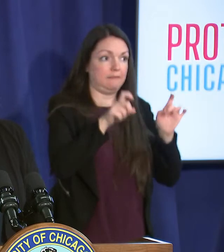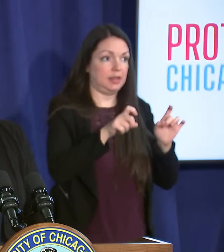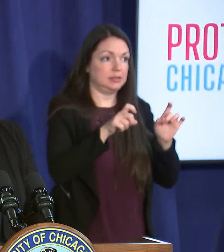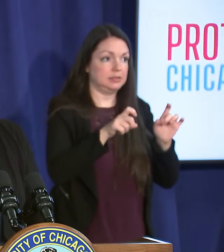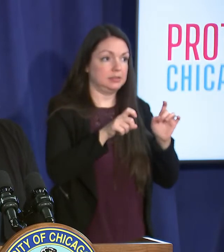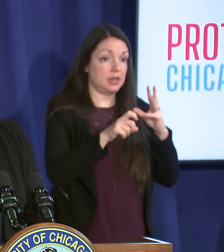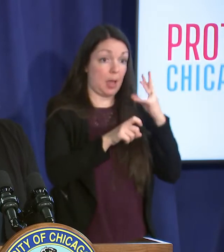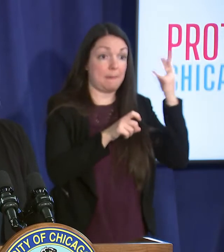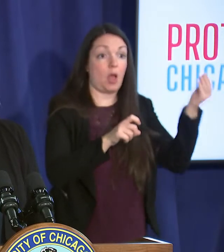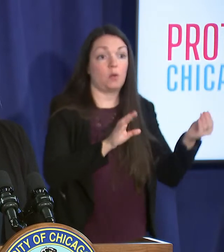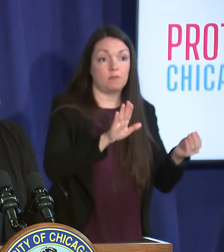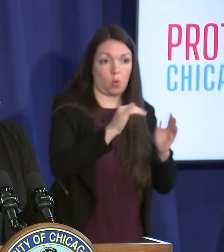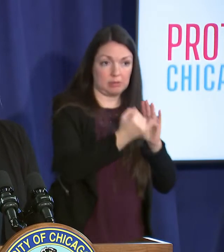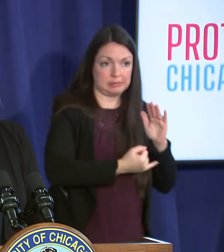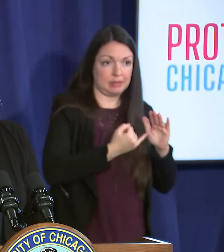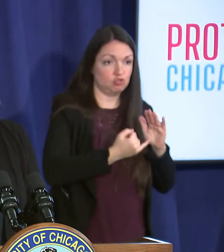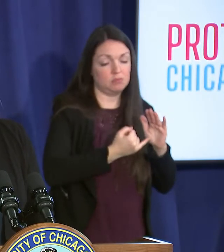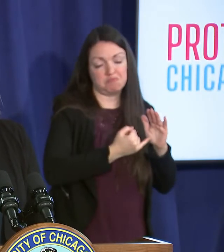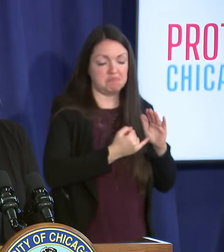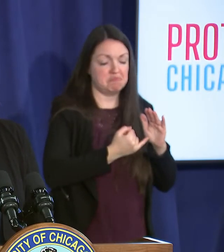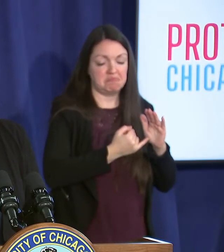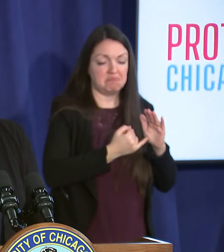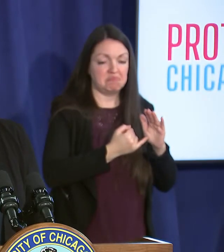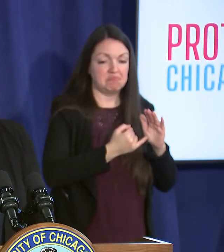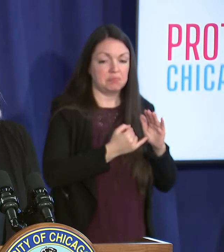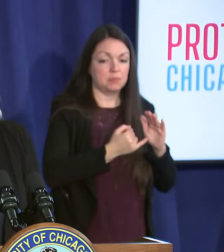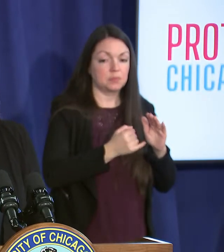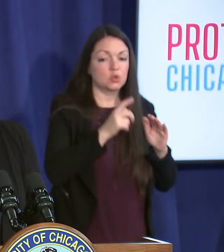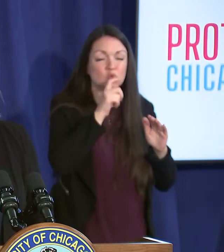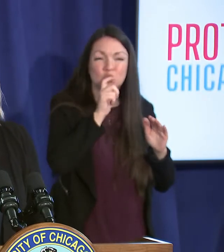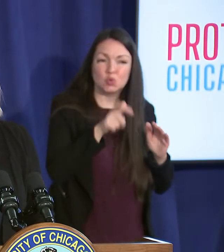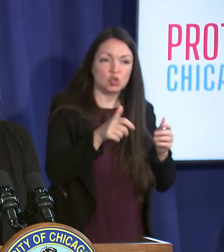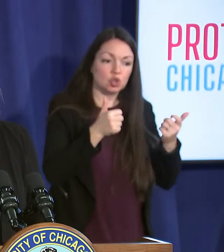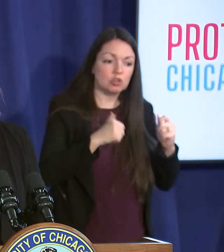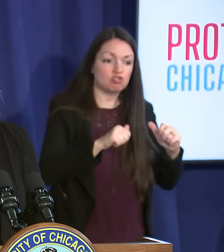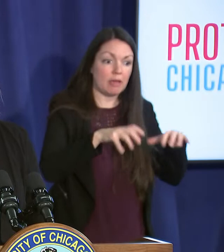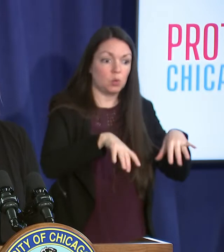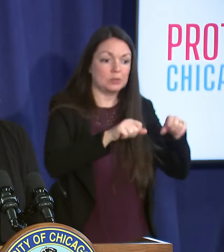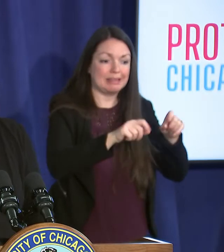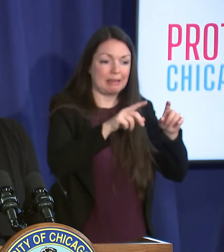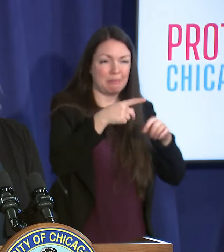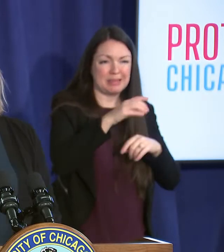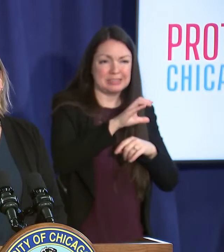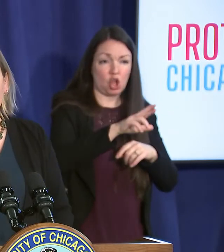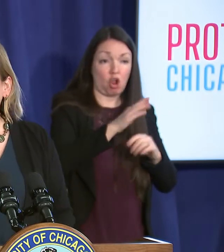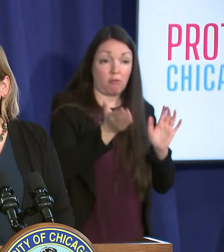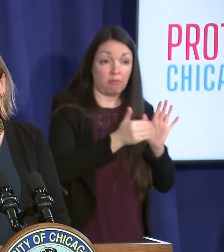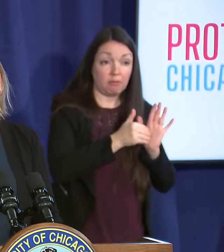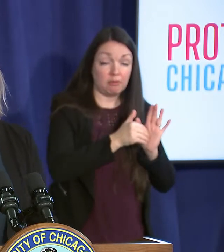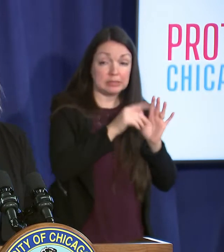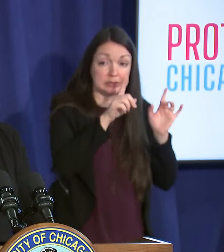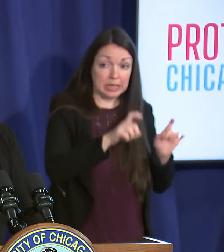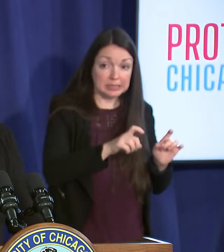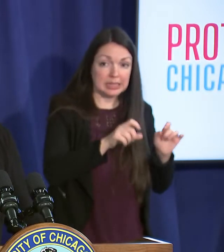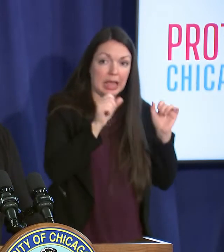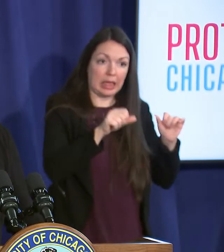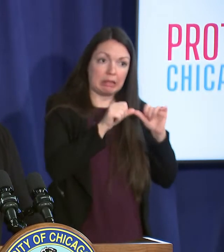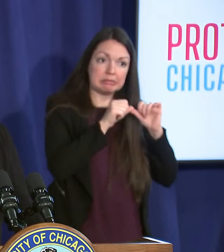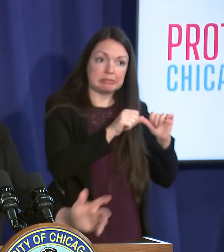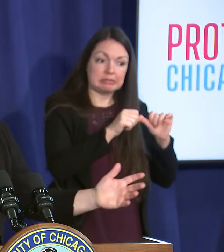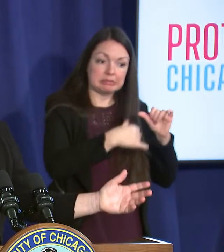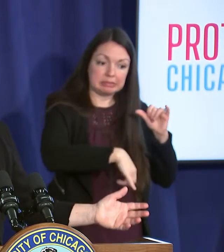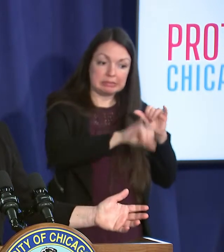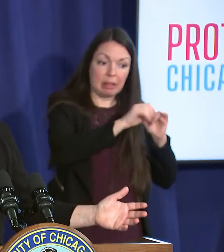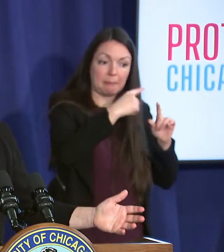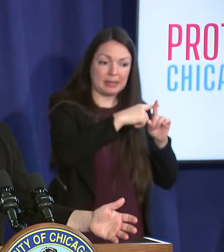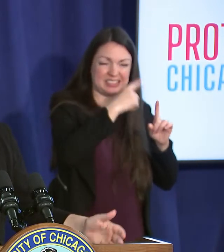come out of your isolation at the end of that. And in fact, you should not try to take a PCR test, because the PCR test can stay positive